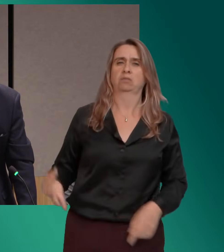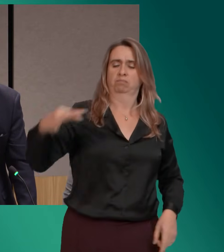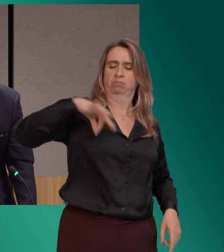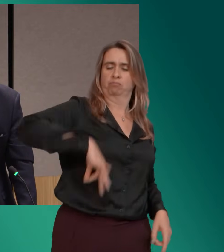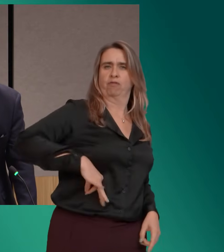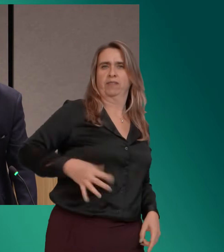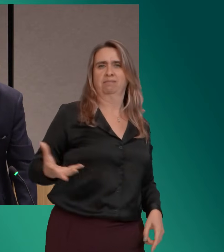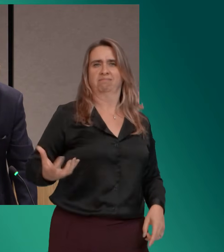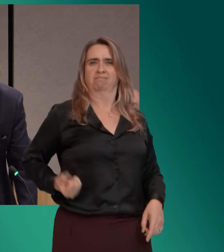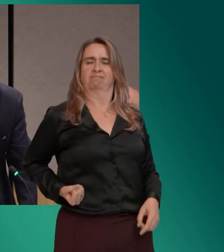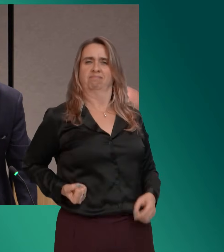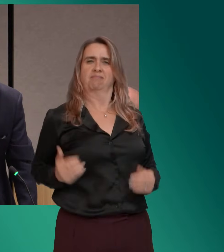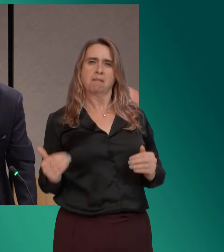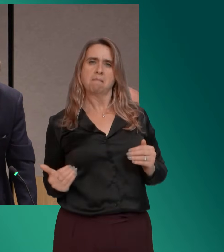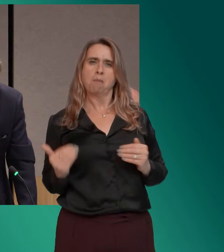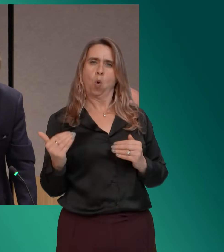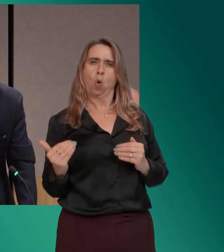bonuses.